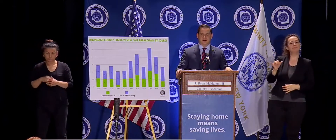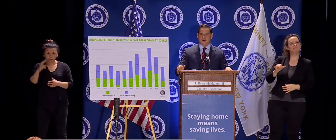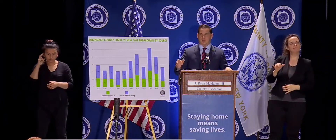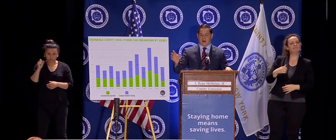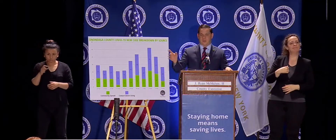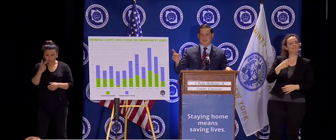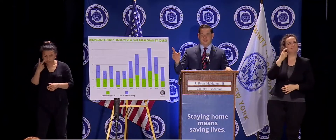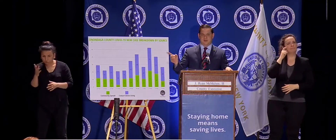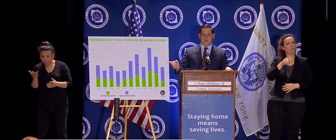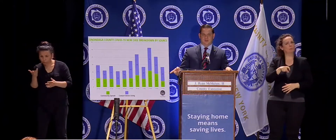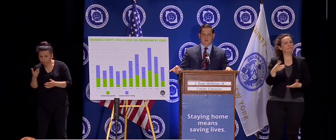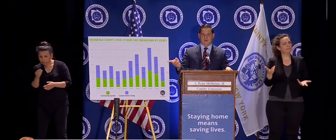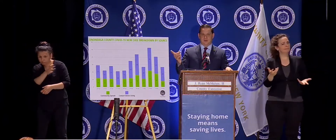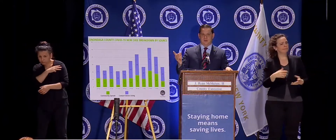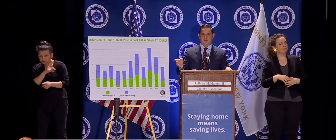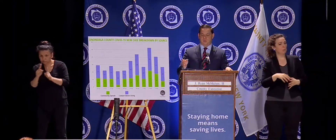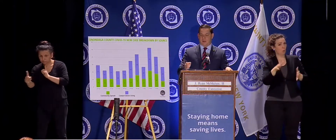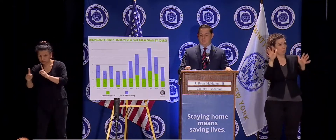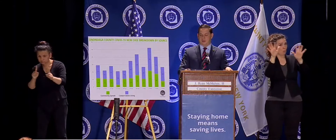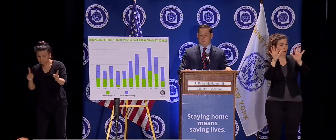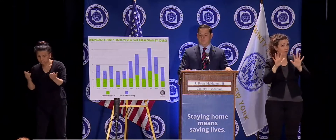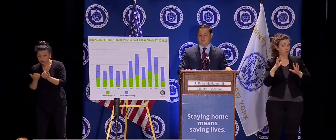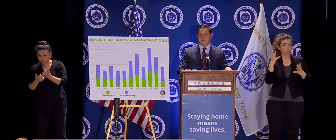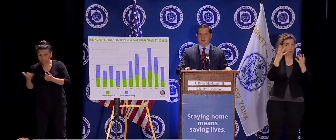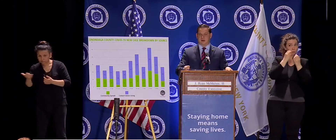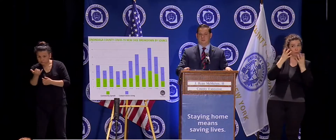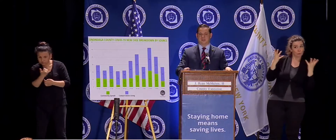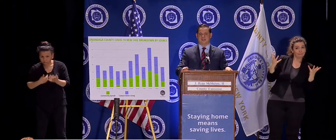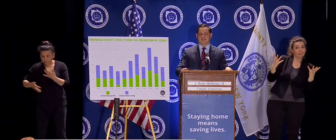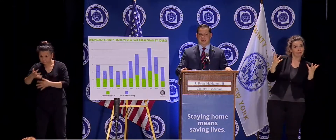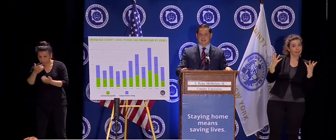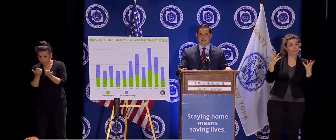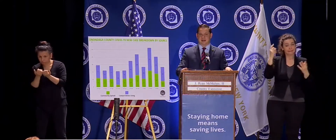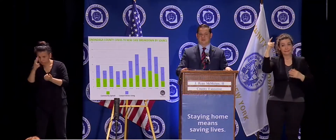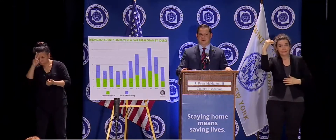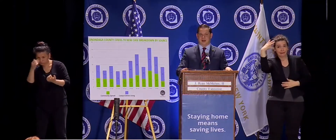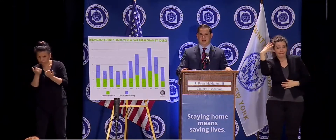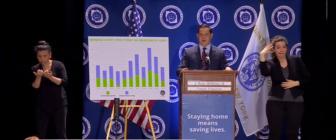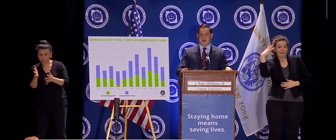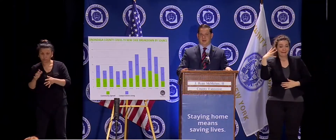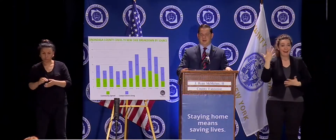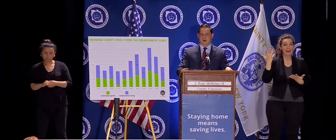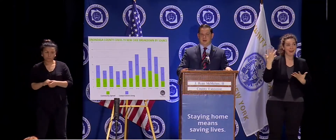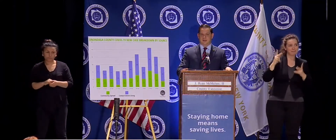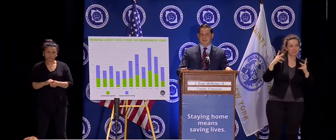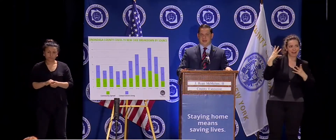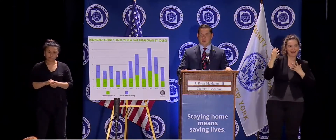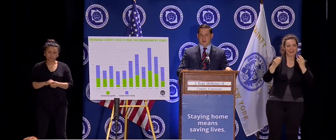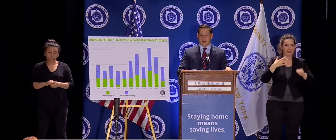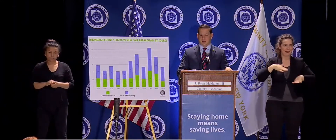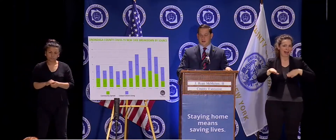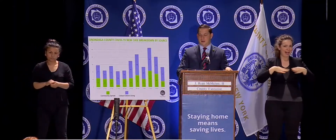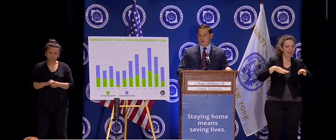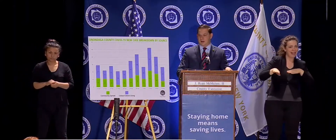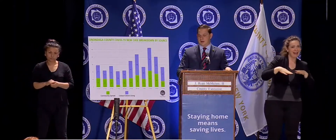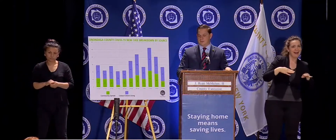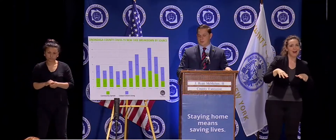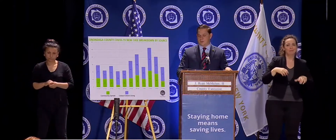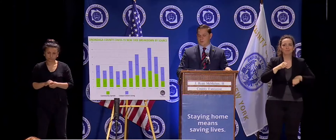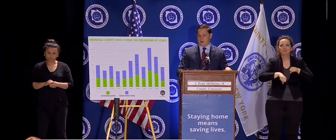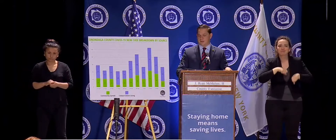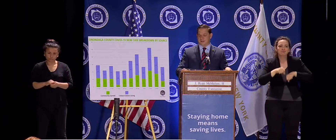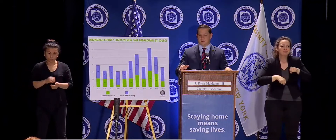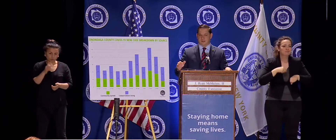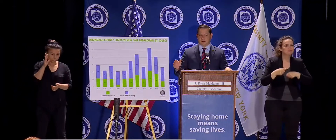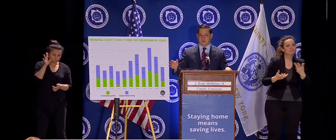weekend. We'll probably see those. If we see an uptick in testing on Friday and Saturday,